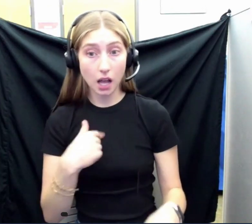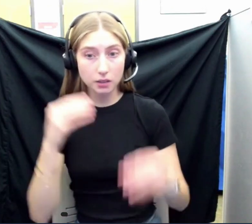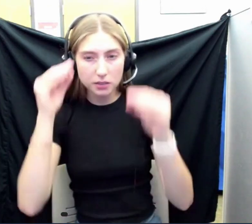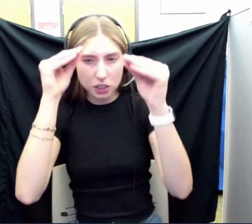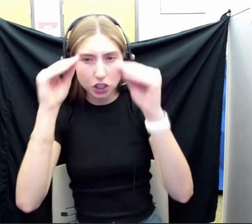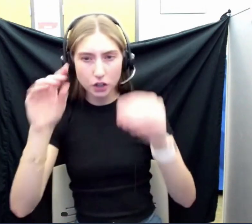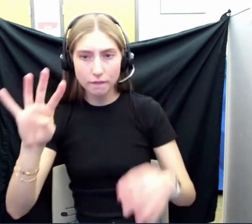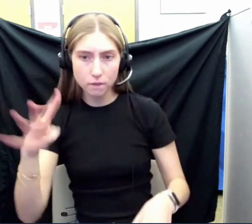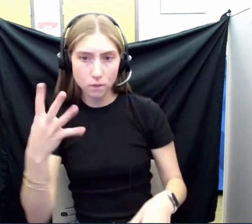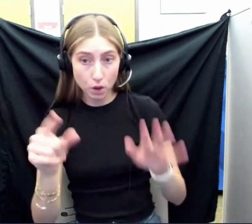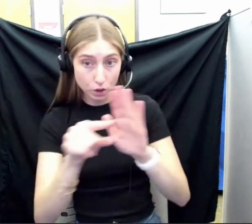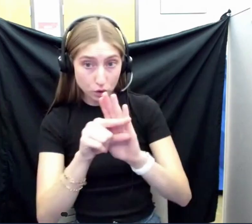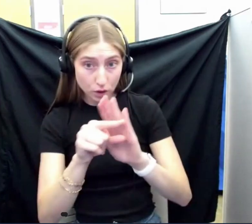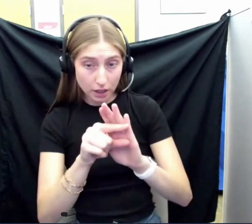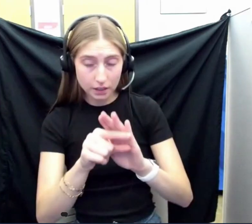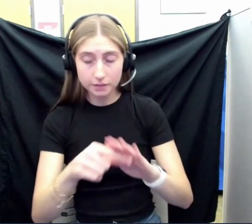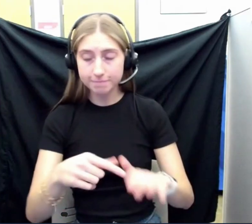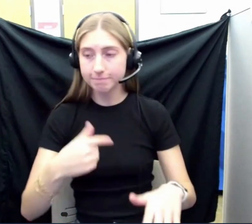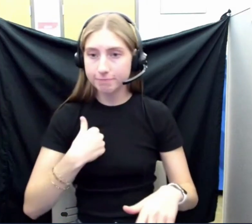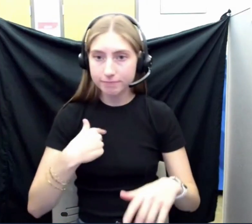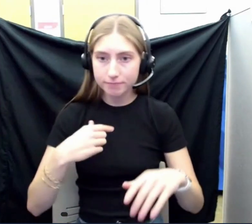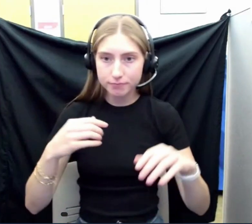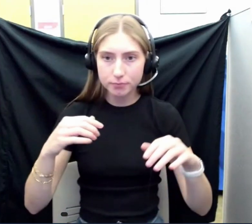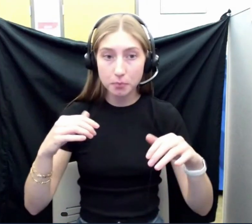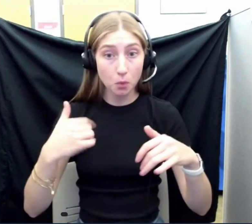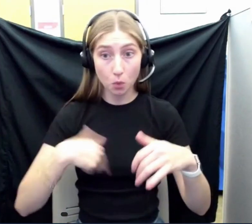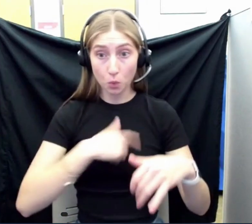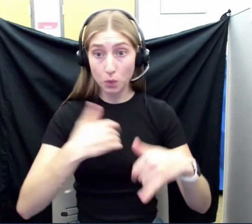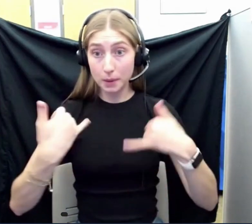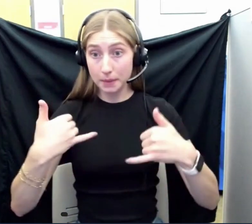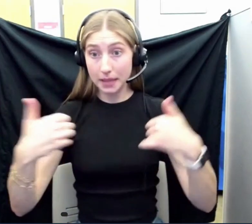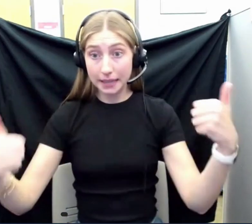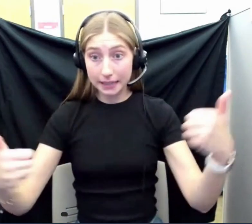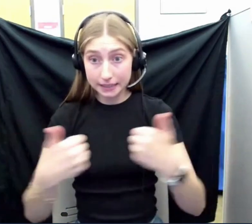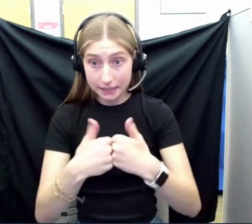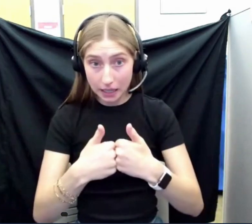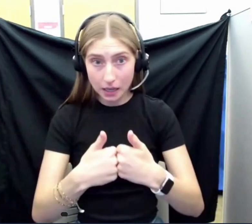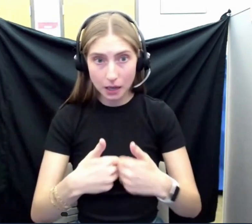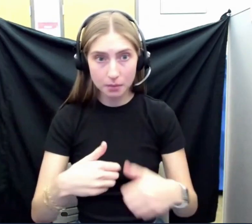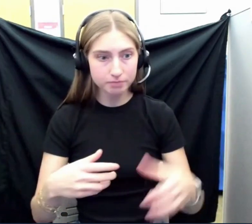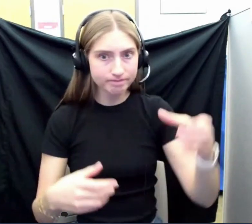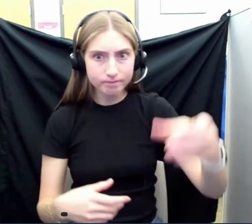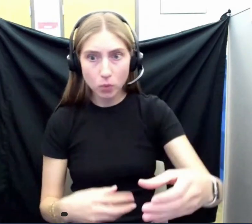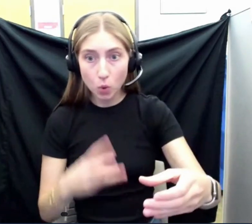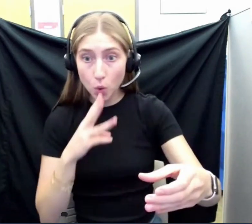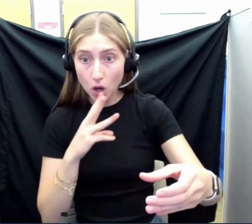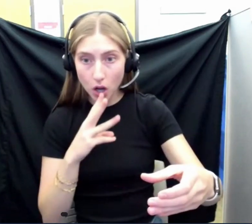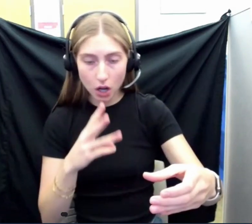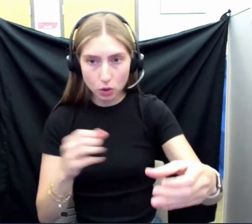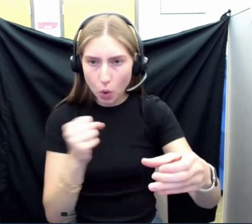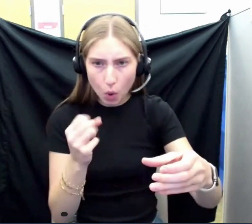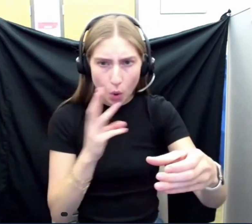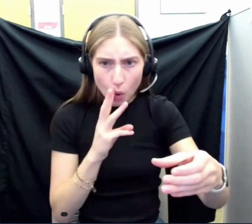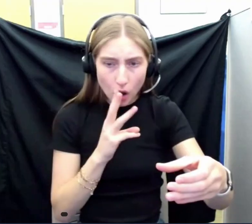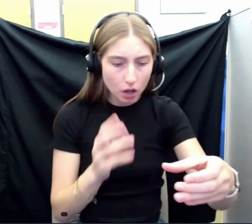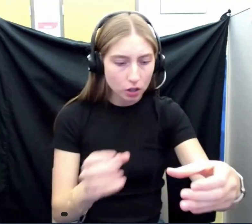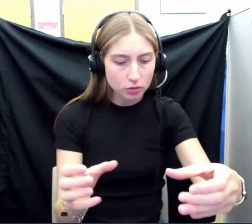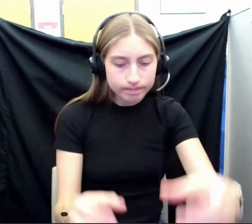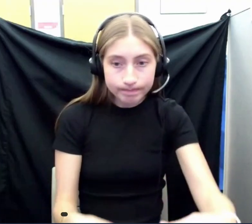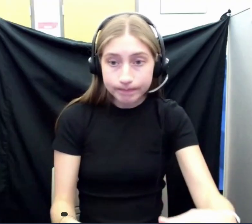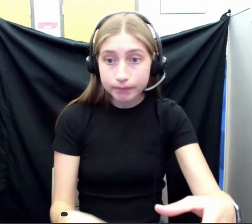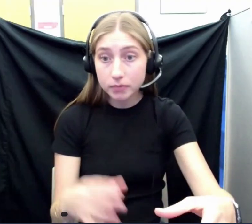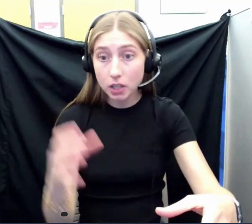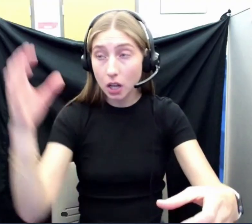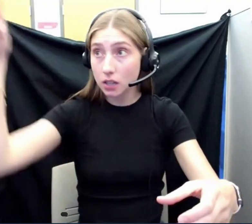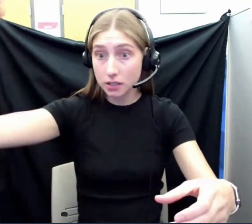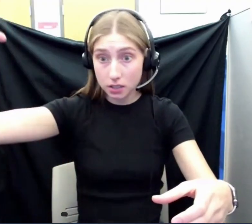on the outside. I want you to tell me how this got here. We need to come up with how it is. And I said, you can only tell me, or you can only ask me questions that end in